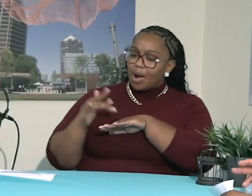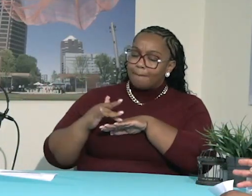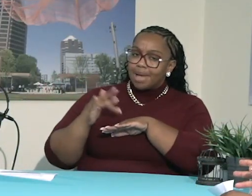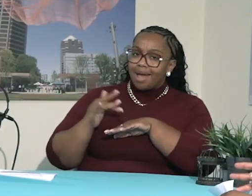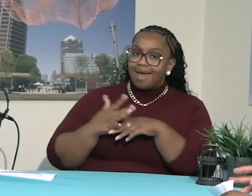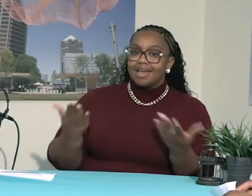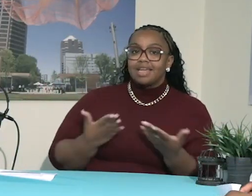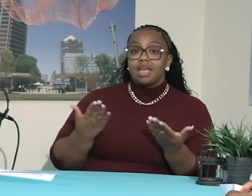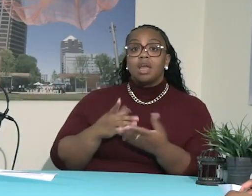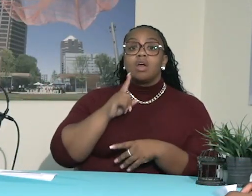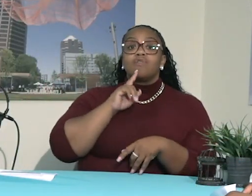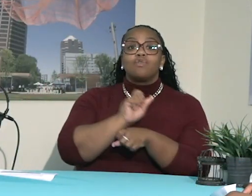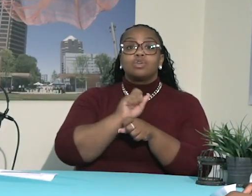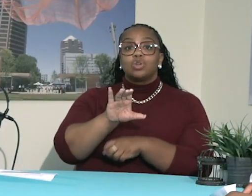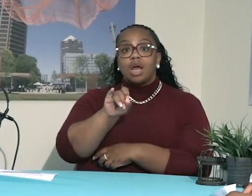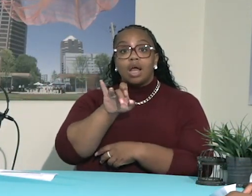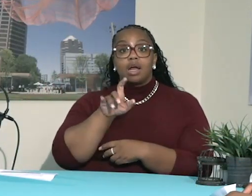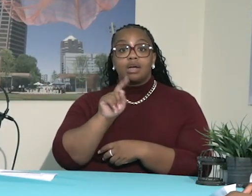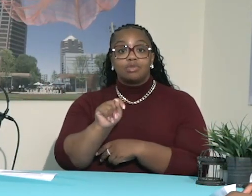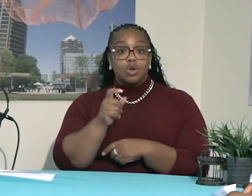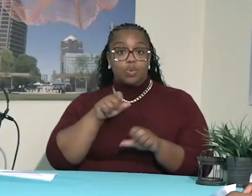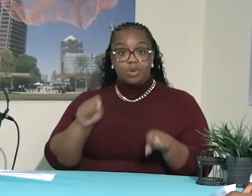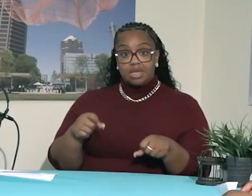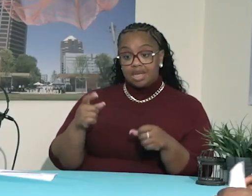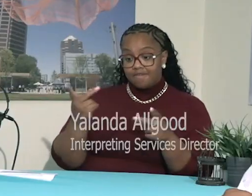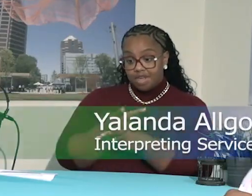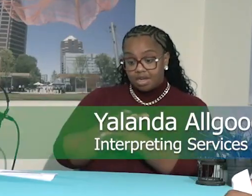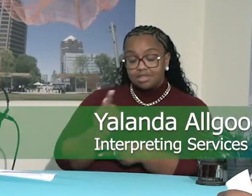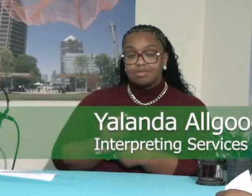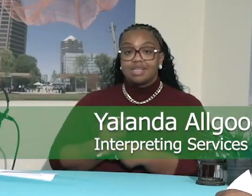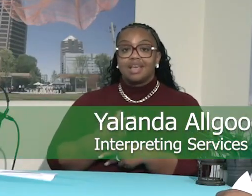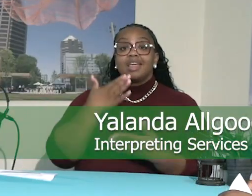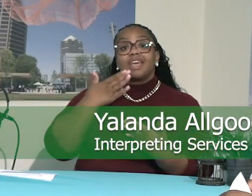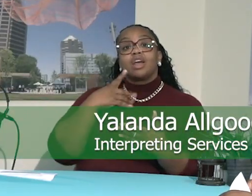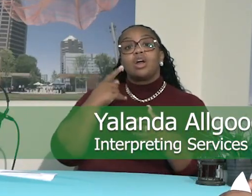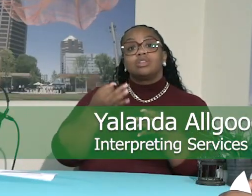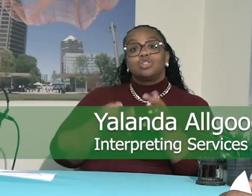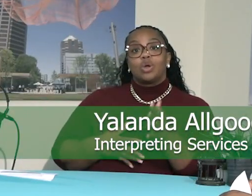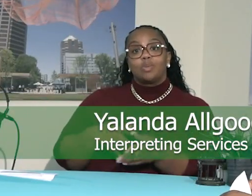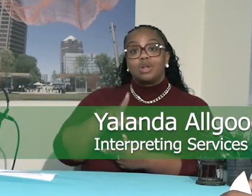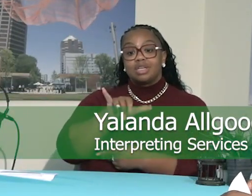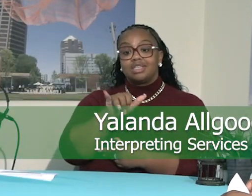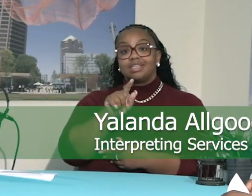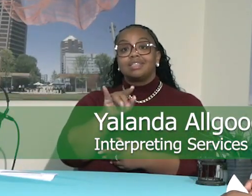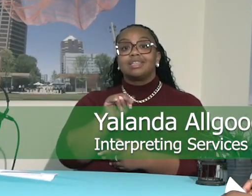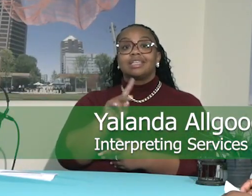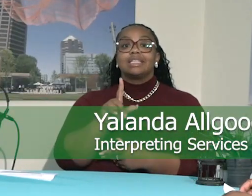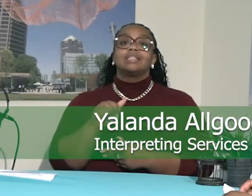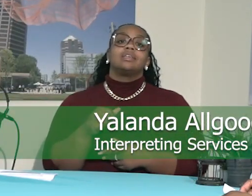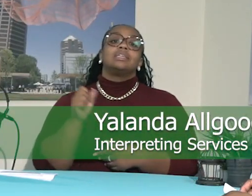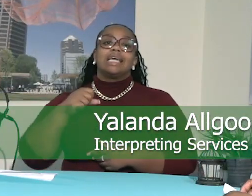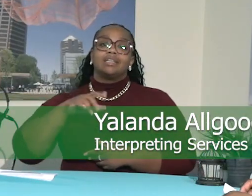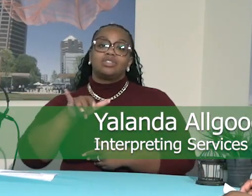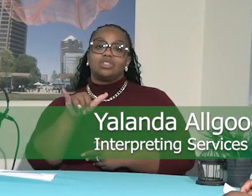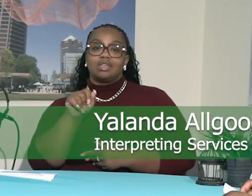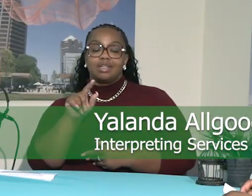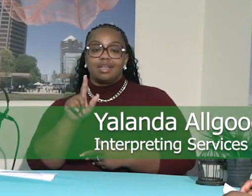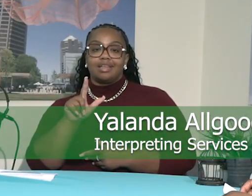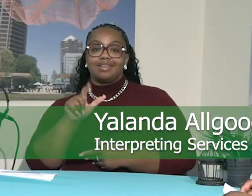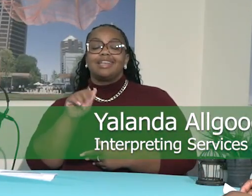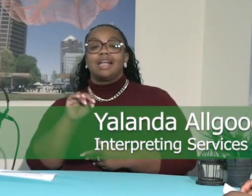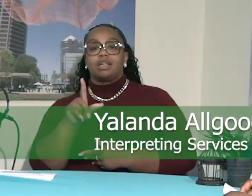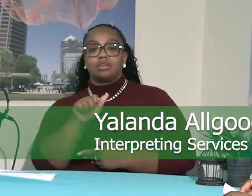something. Well, thank you. We got to thank our interpreter here, Yolanda. Yes, Yolanda Allgood. Yes, Yeah. We have to thank her. Yolanda Allgood is actually